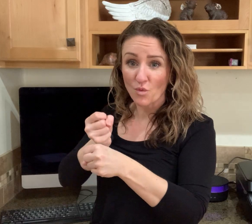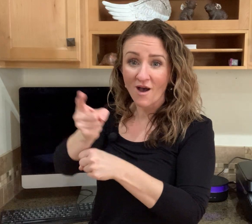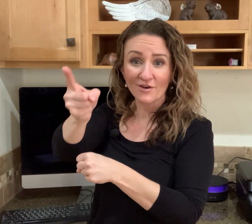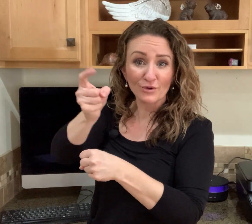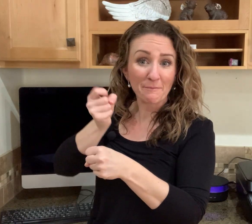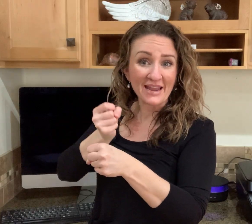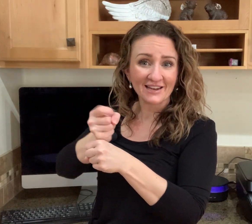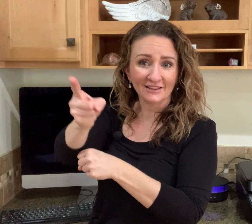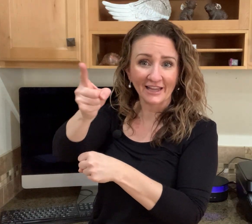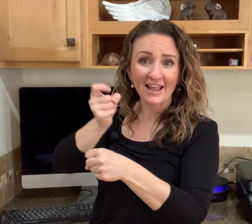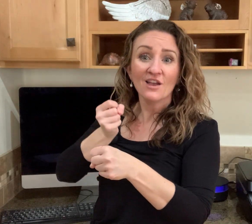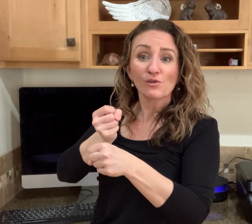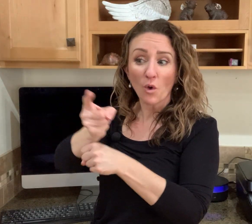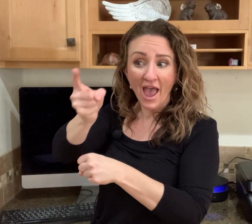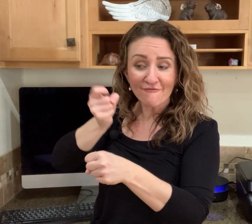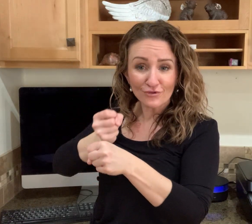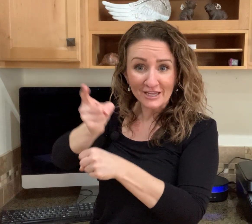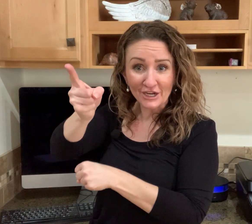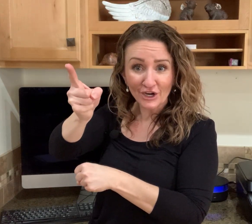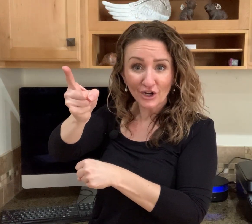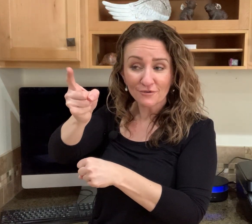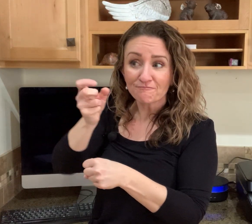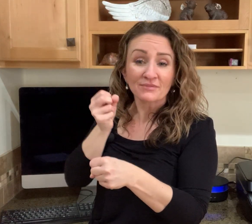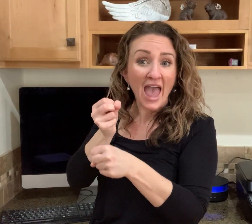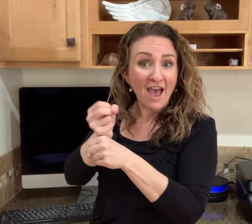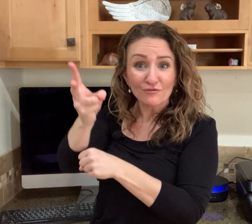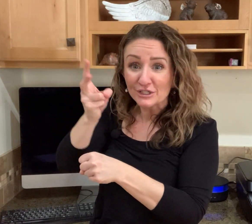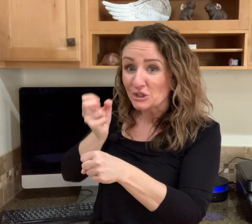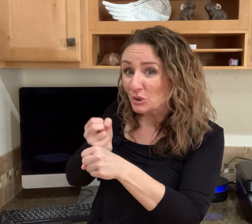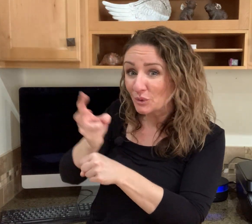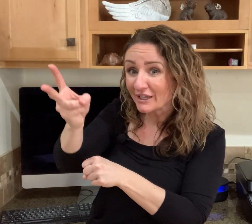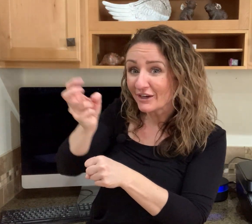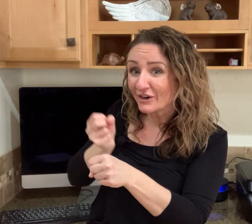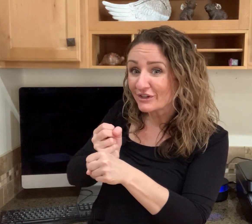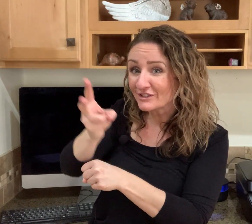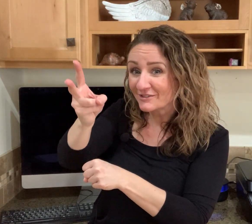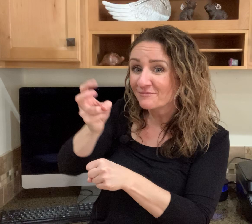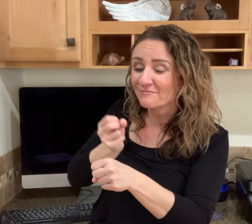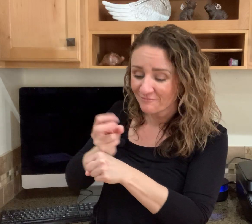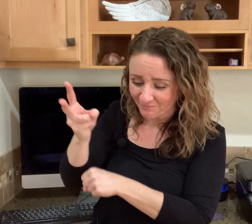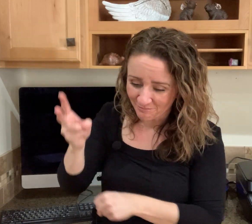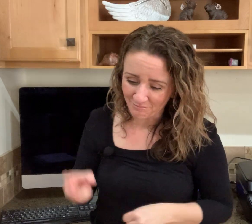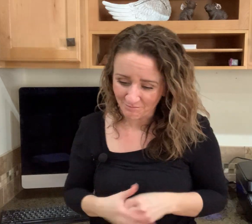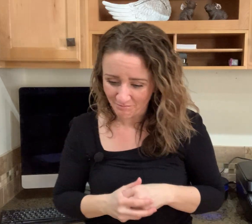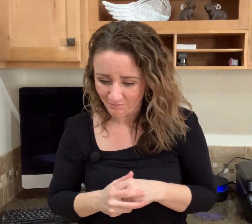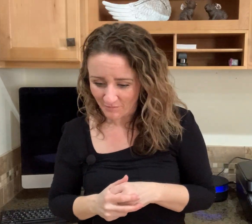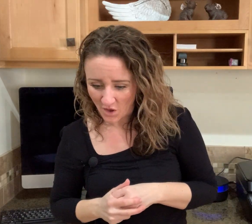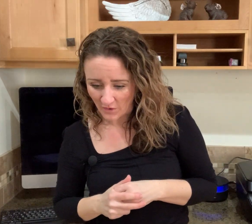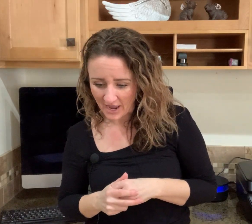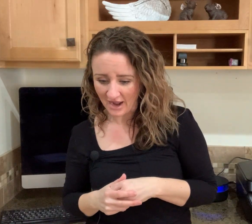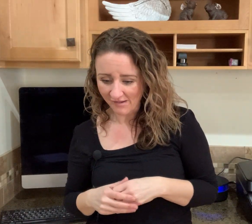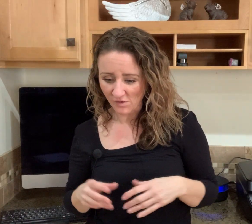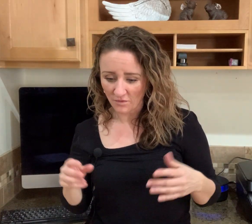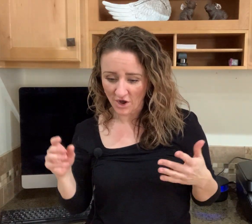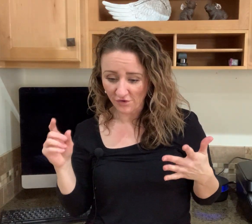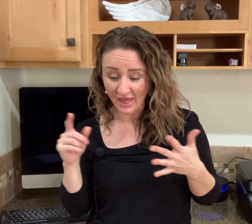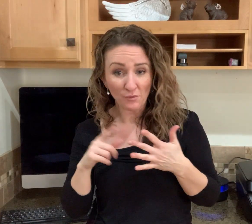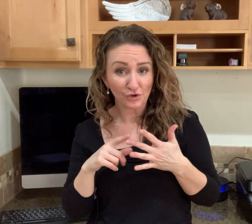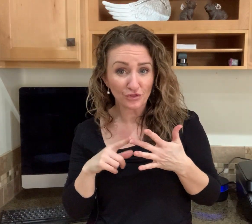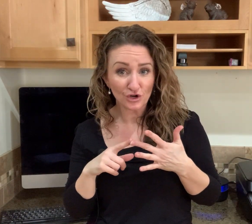1 repeatedly. So every year, every 2 years. Okay, so that was your third